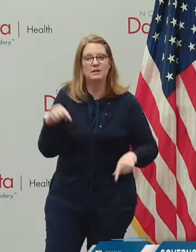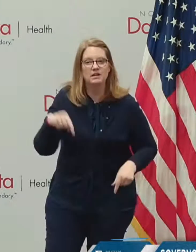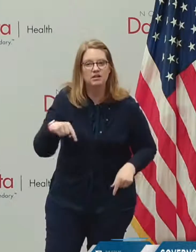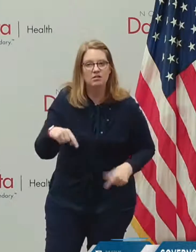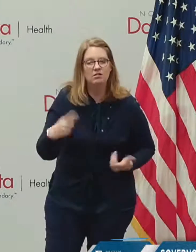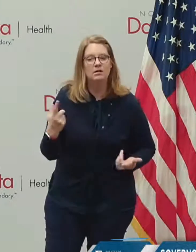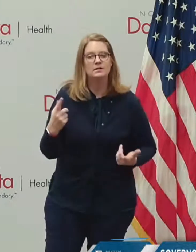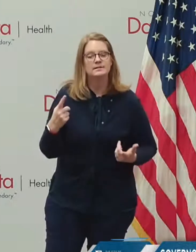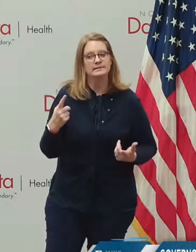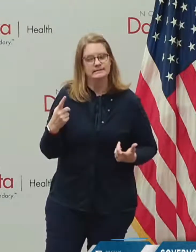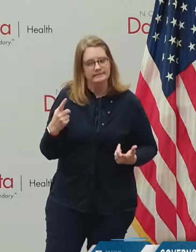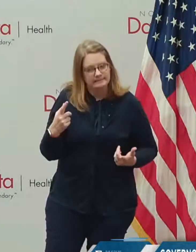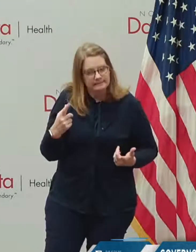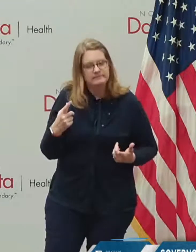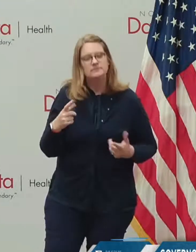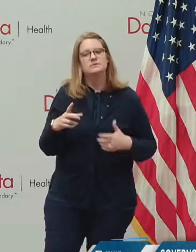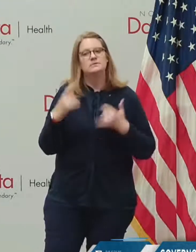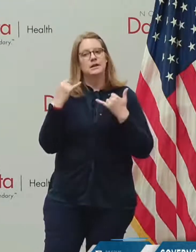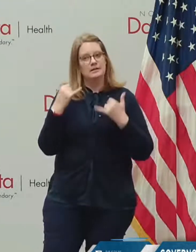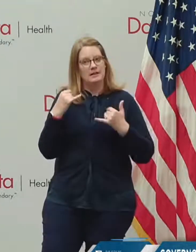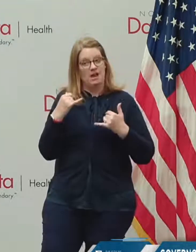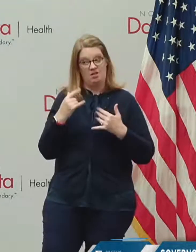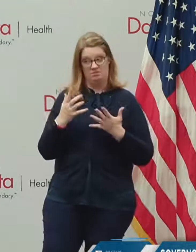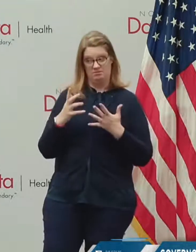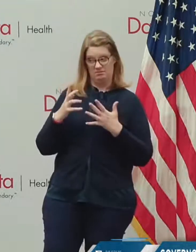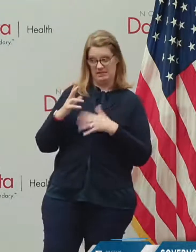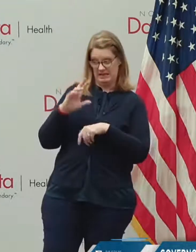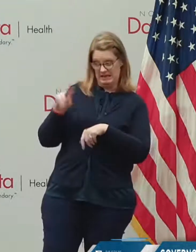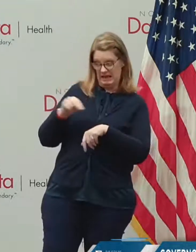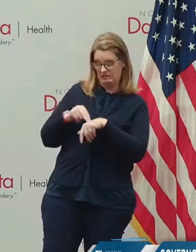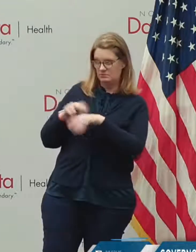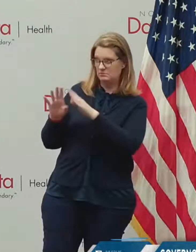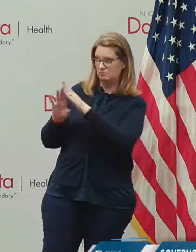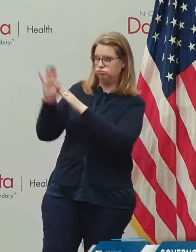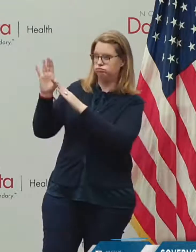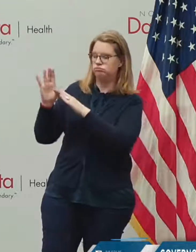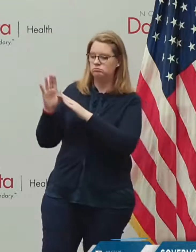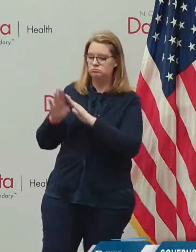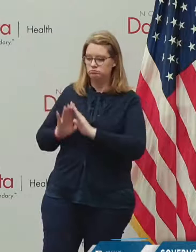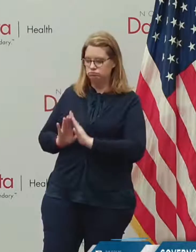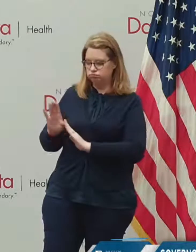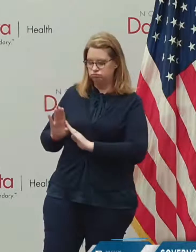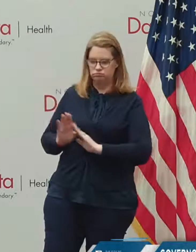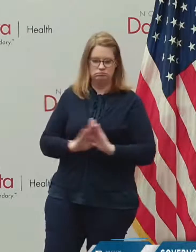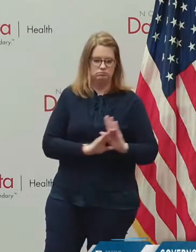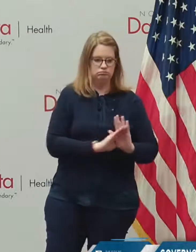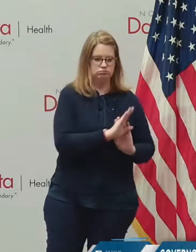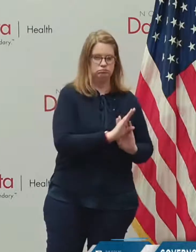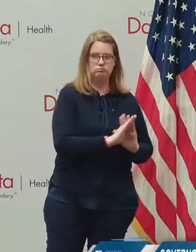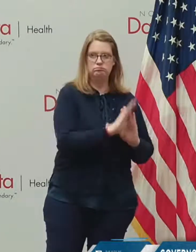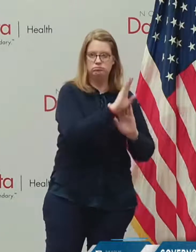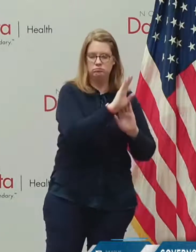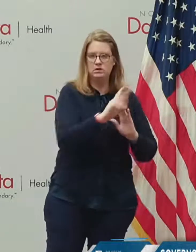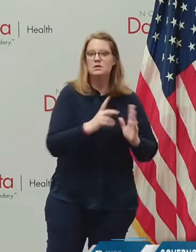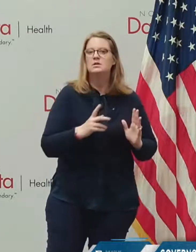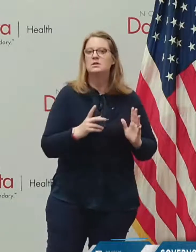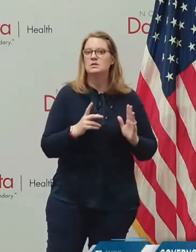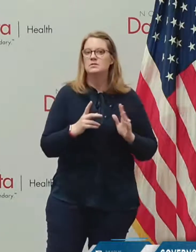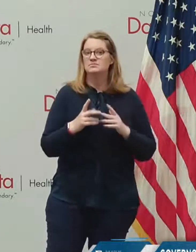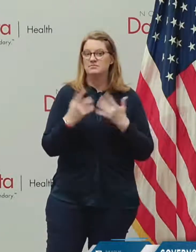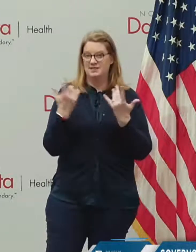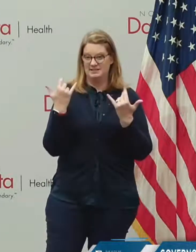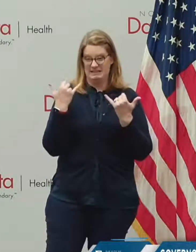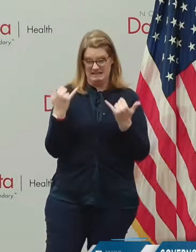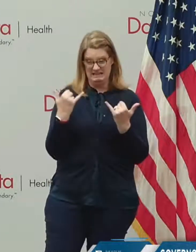as some of the rest of the nation maybe gets some respite, there's a large swath of states through the